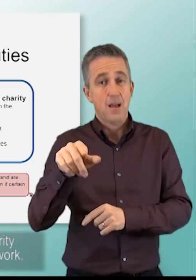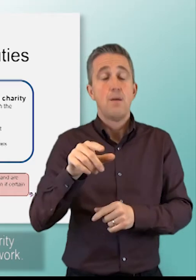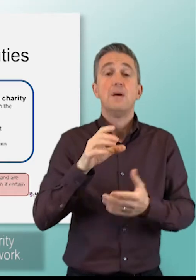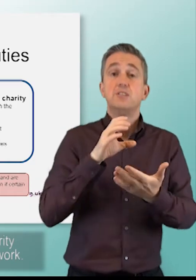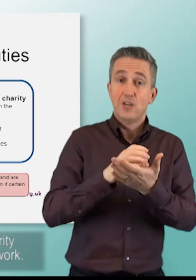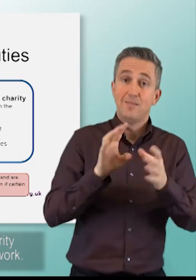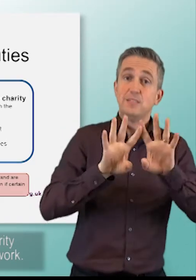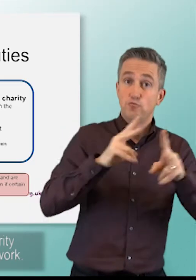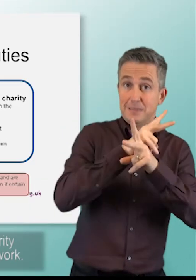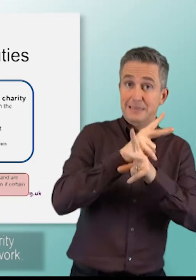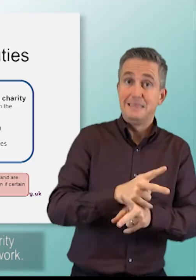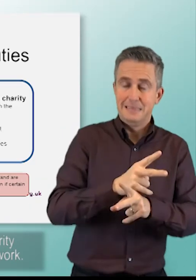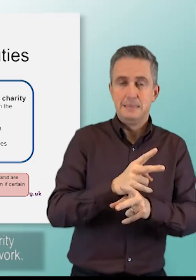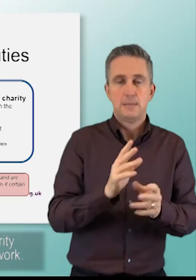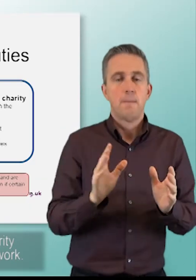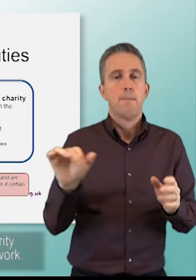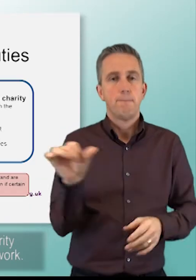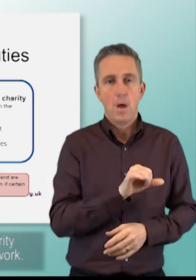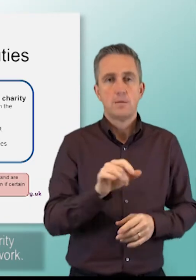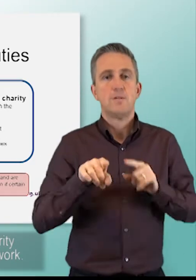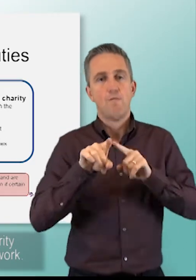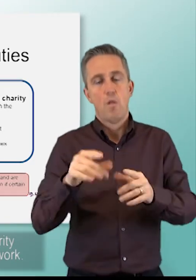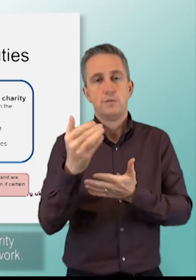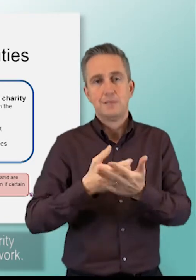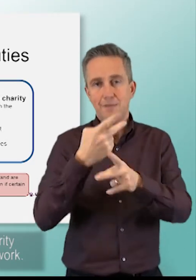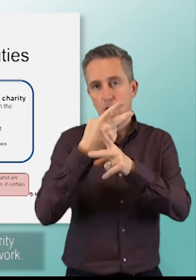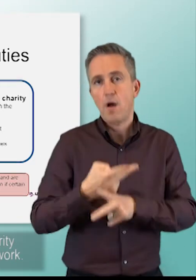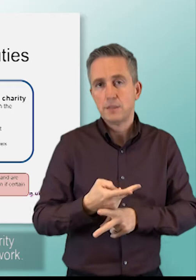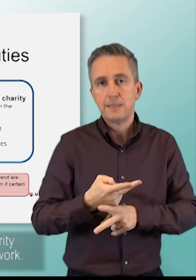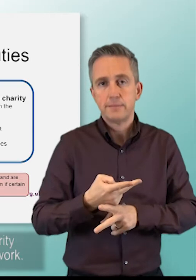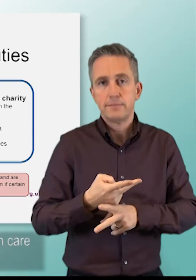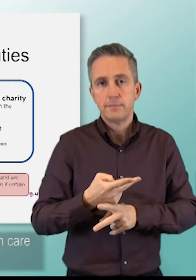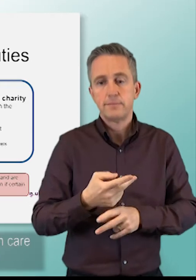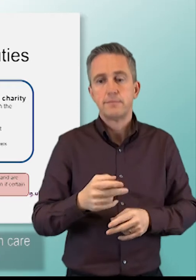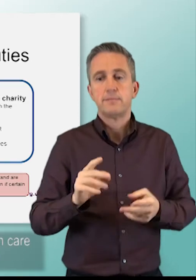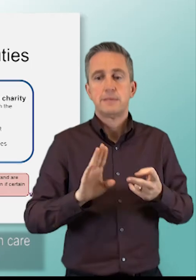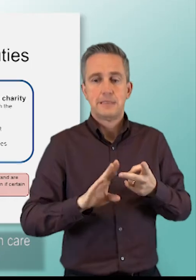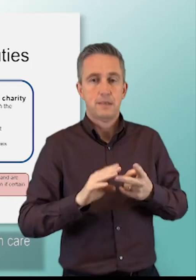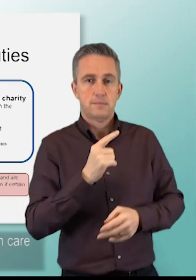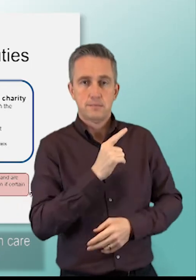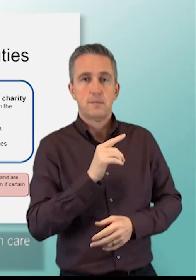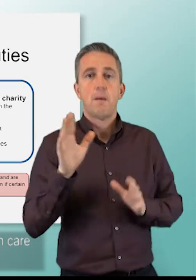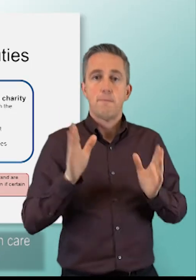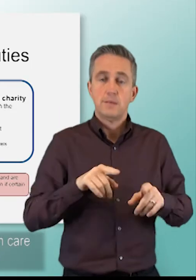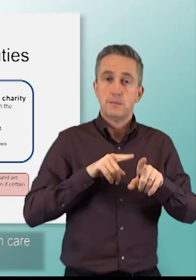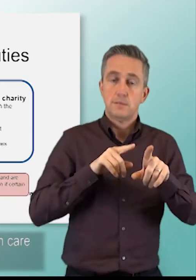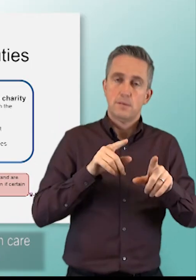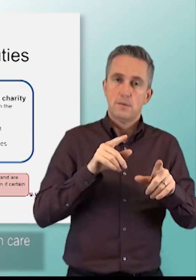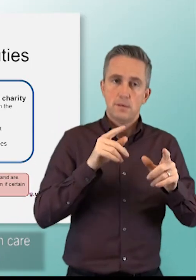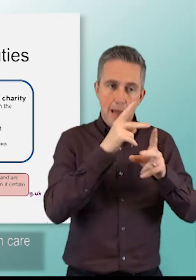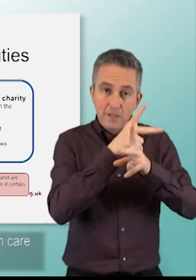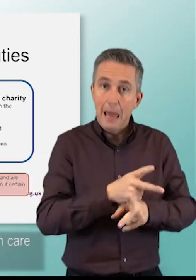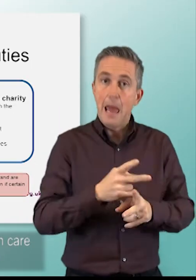But charity trustees' duties speak very directly to this piece of work. Because if you look at the second one there, you must act with care